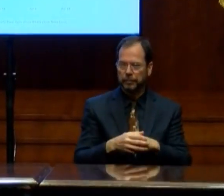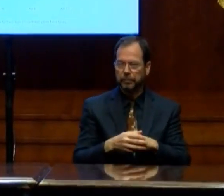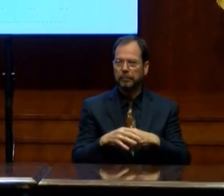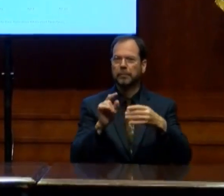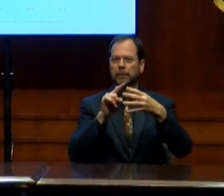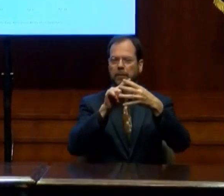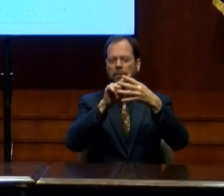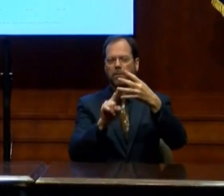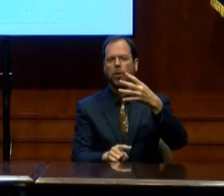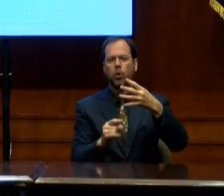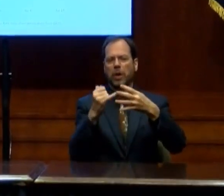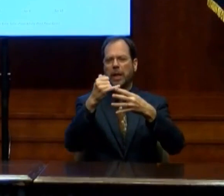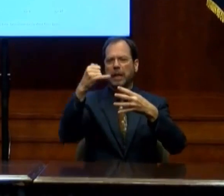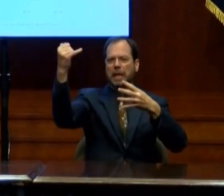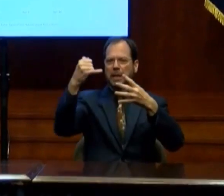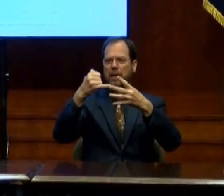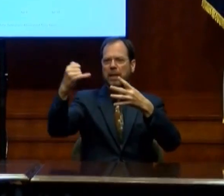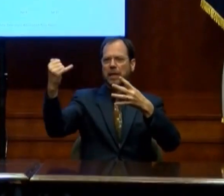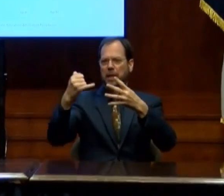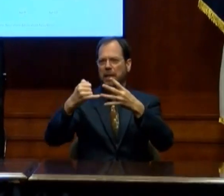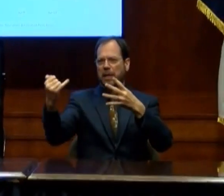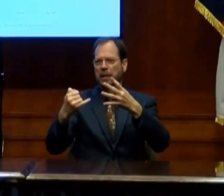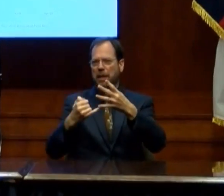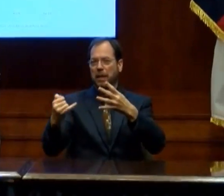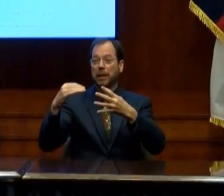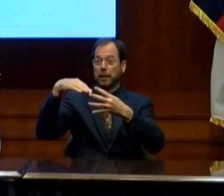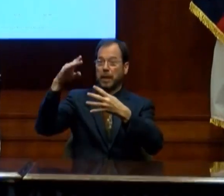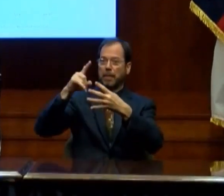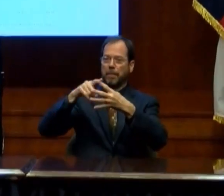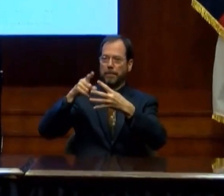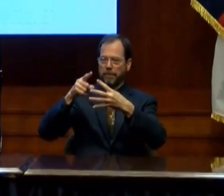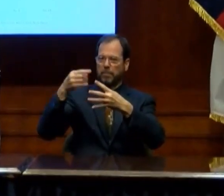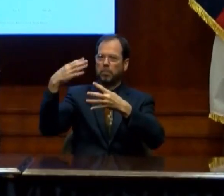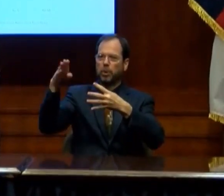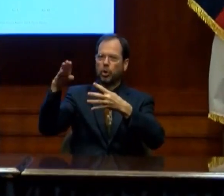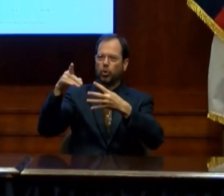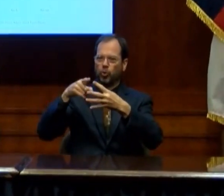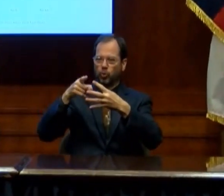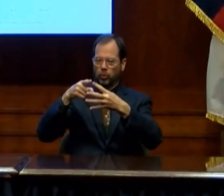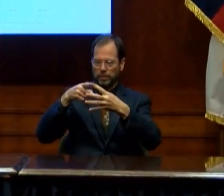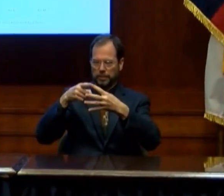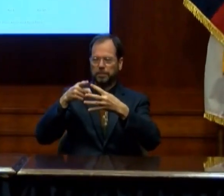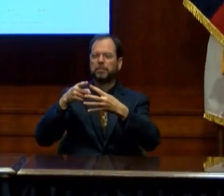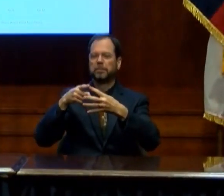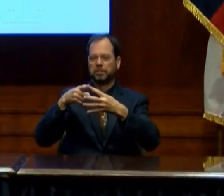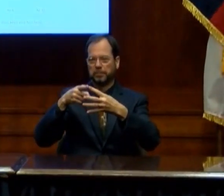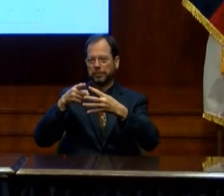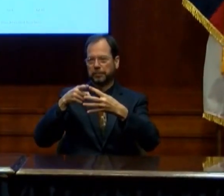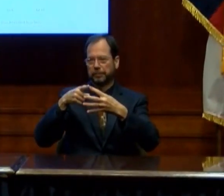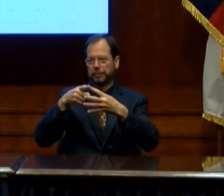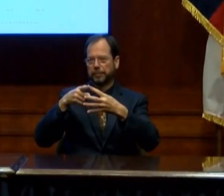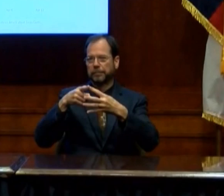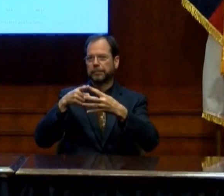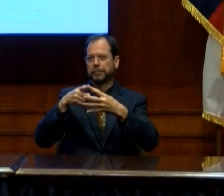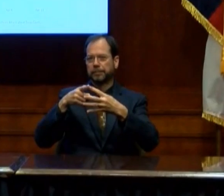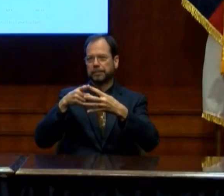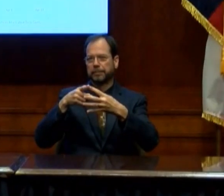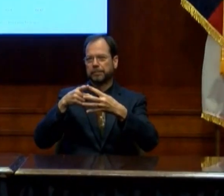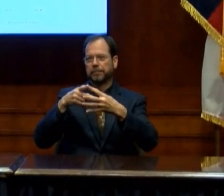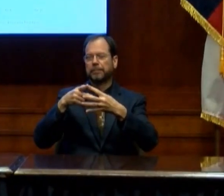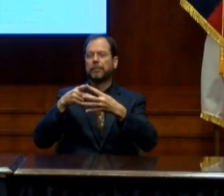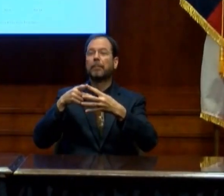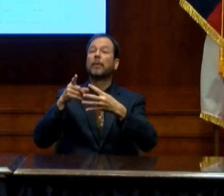four very important lines. The top line is a blue line, and that is